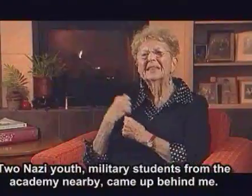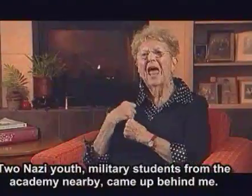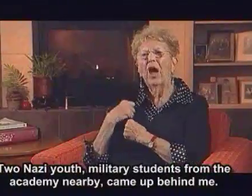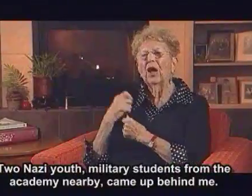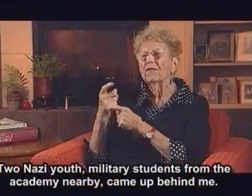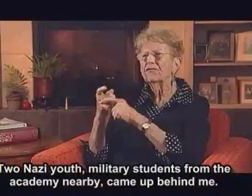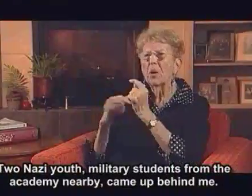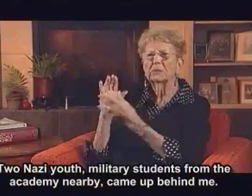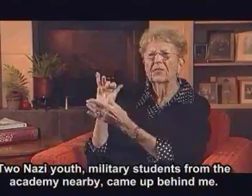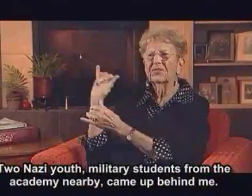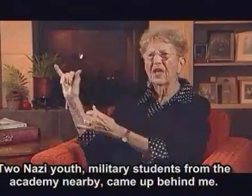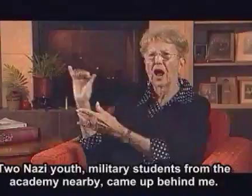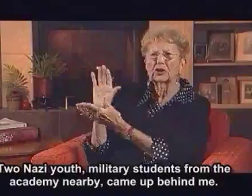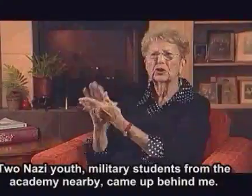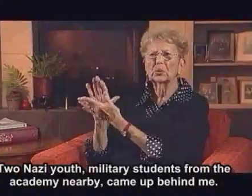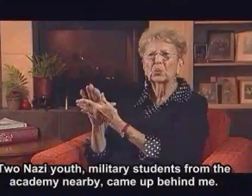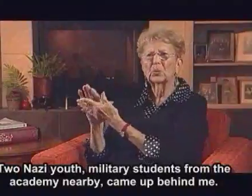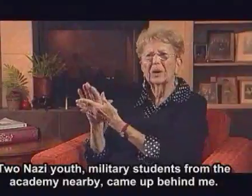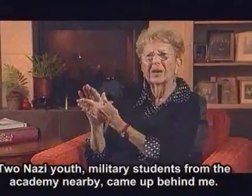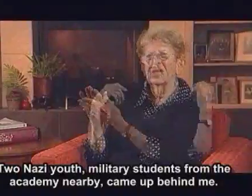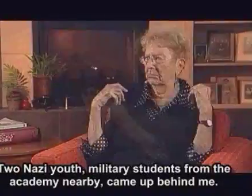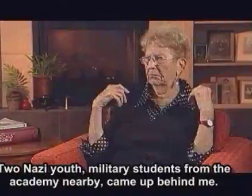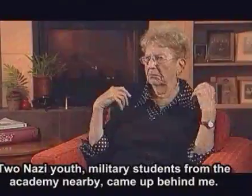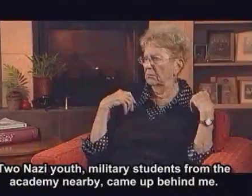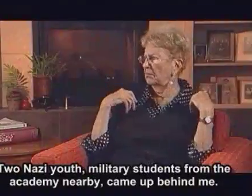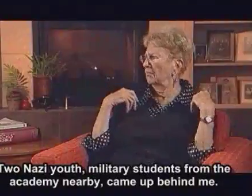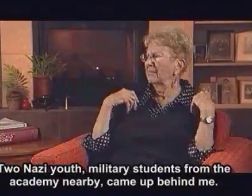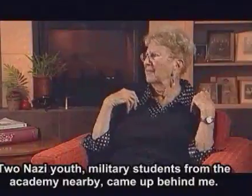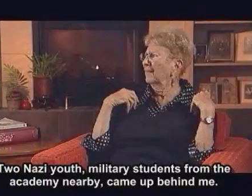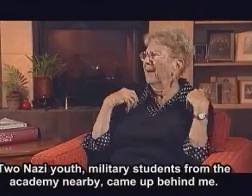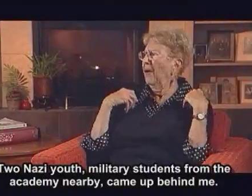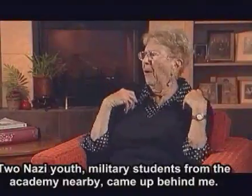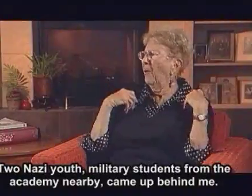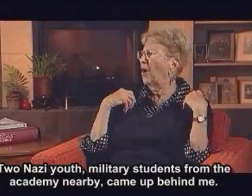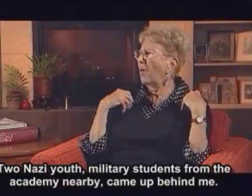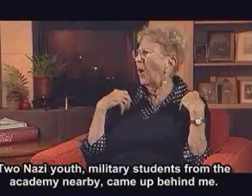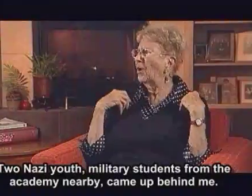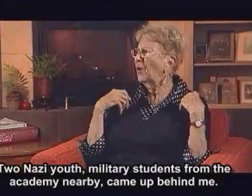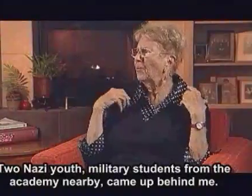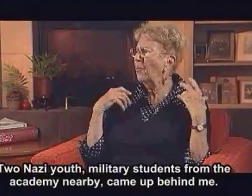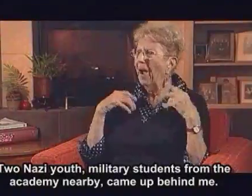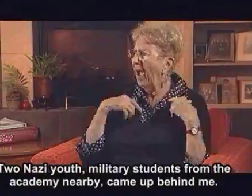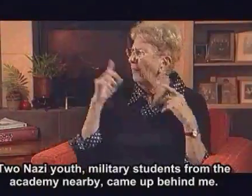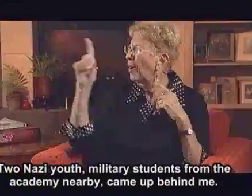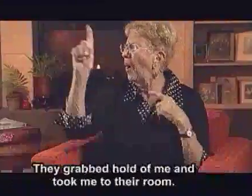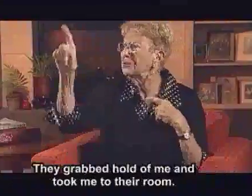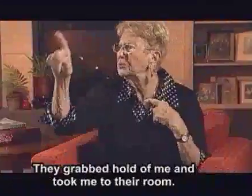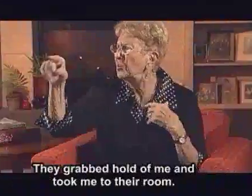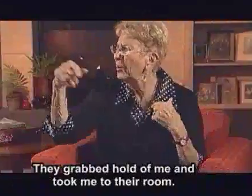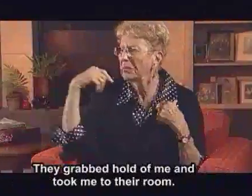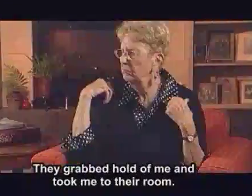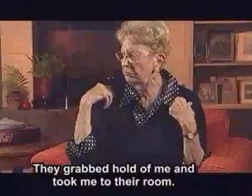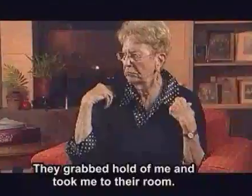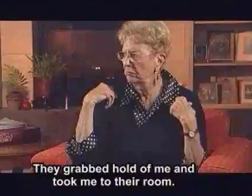Two Nazi youth military students from the academy nearby came up behind me.